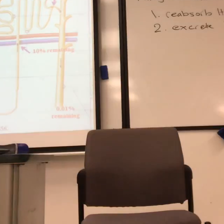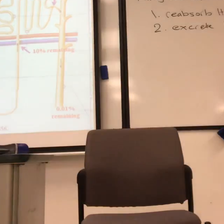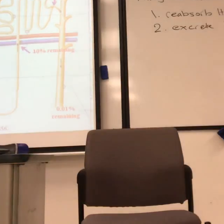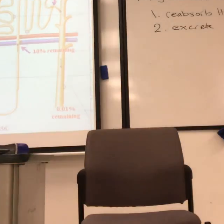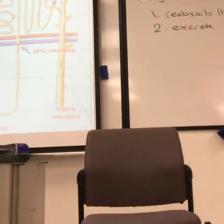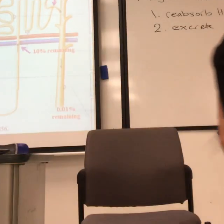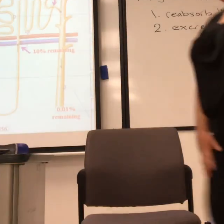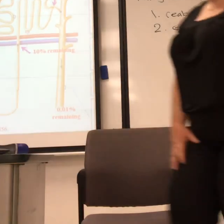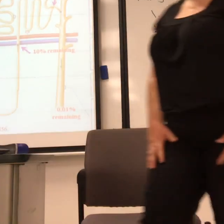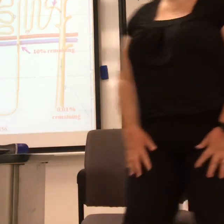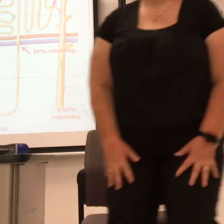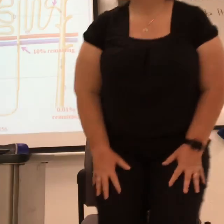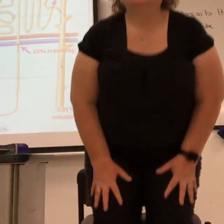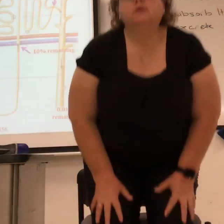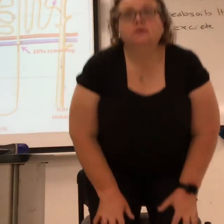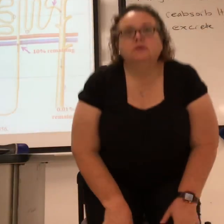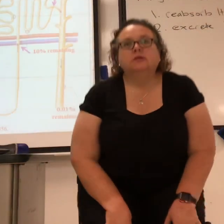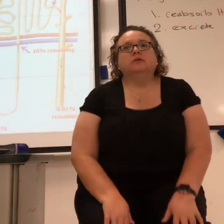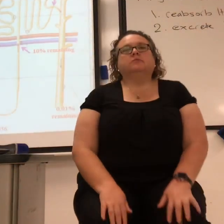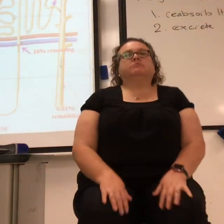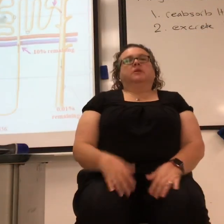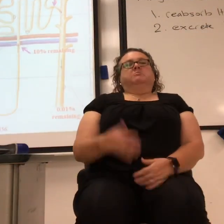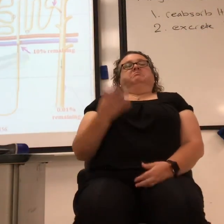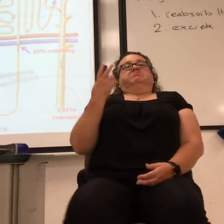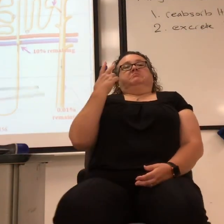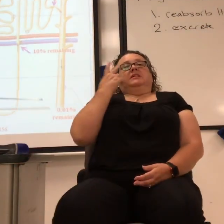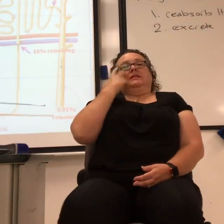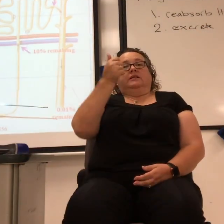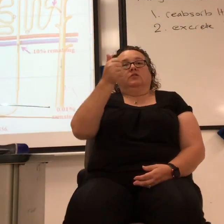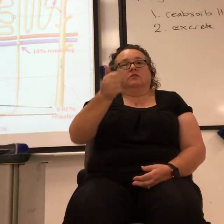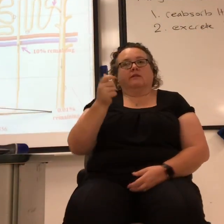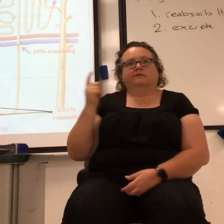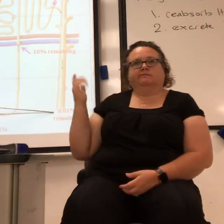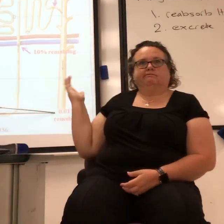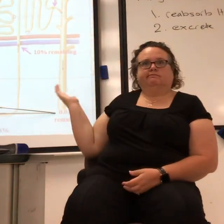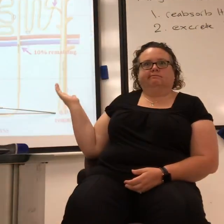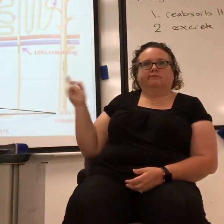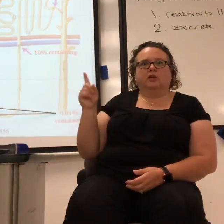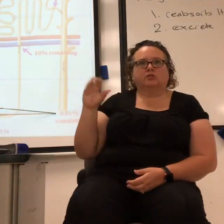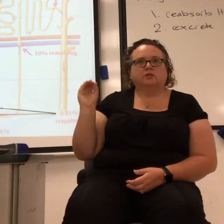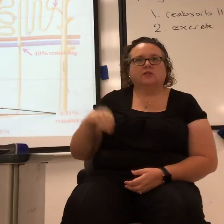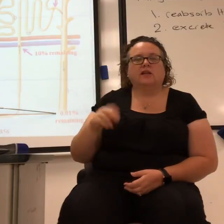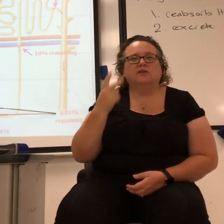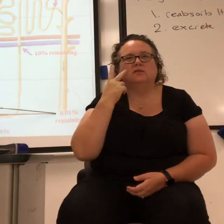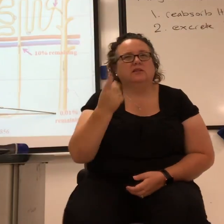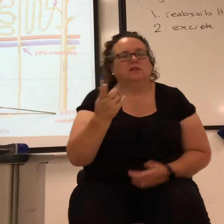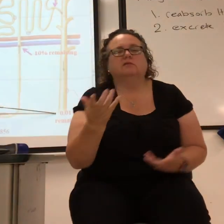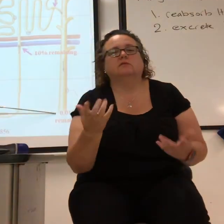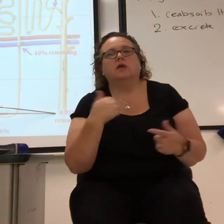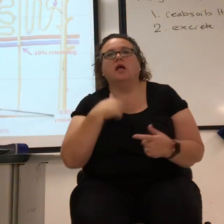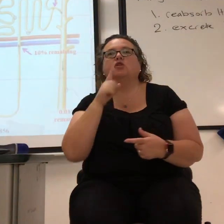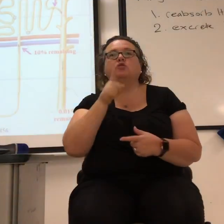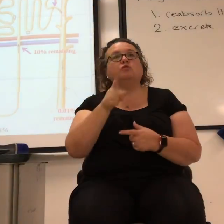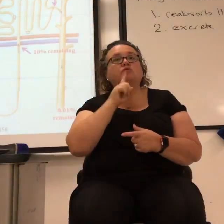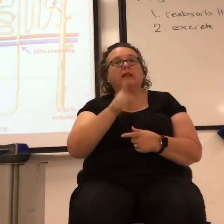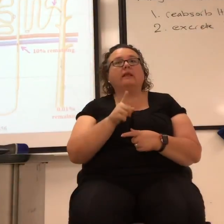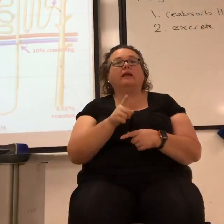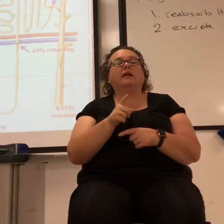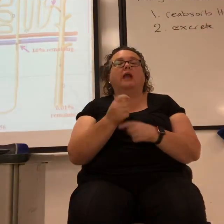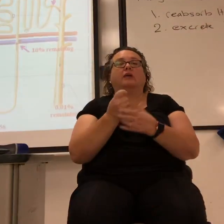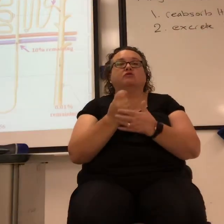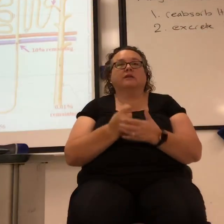yeah, I mean, you can see it 100% there, and you excrete very little. Okay, so